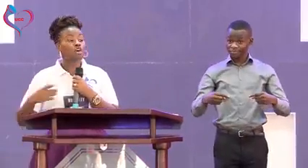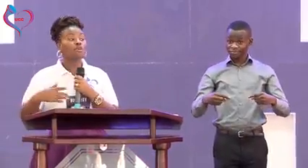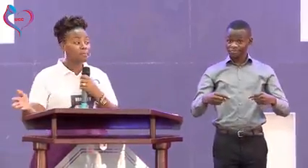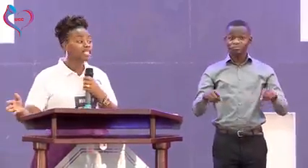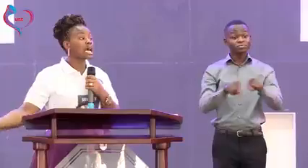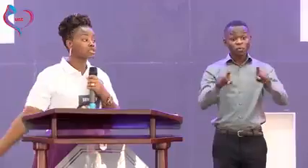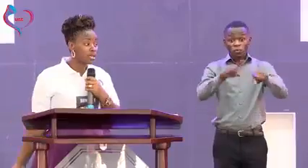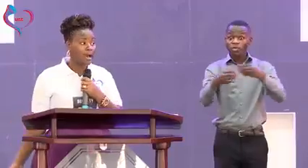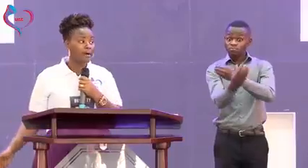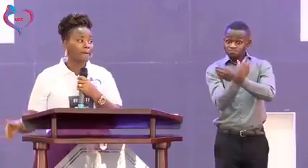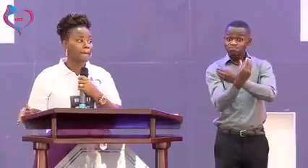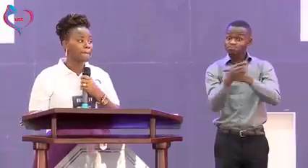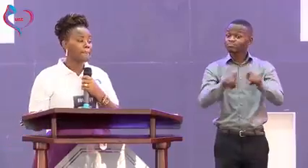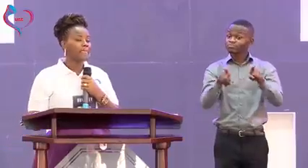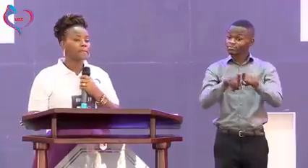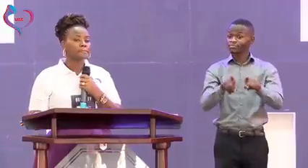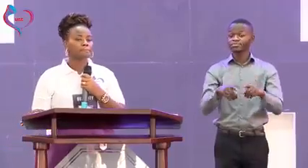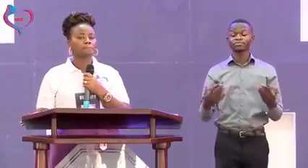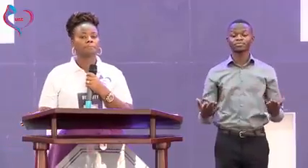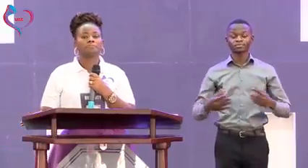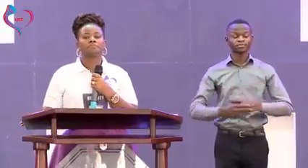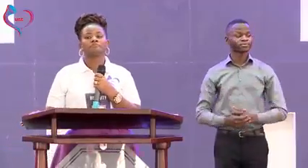are. As corrupt as we are. Ngali.